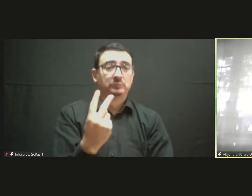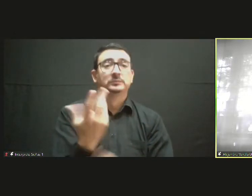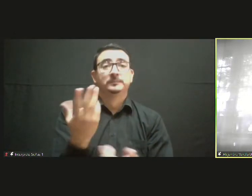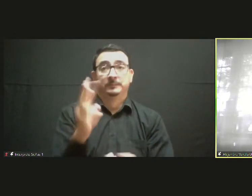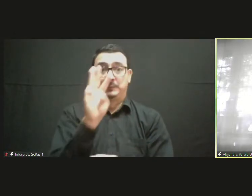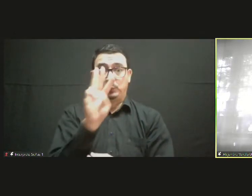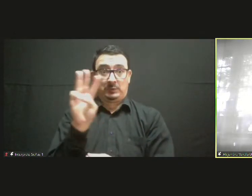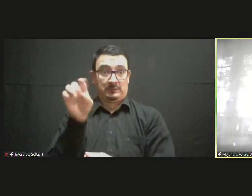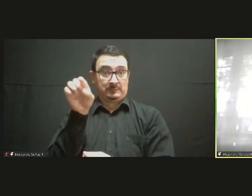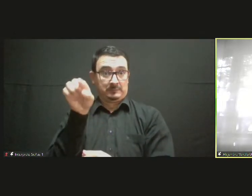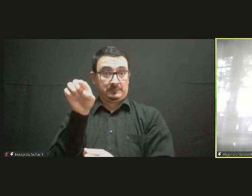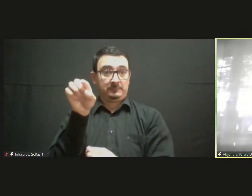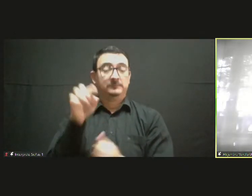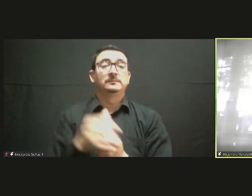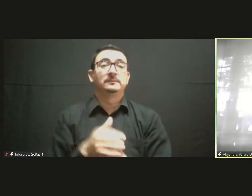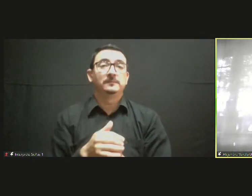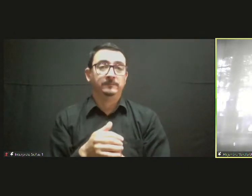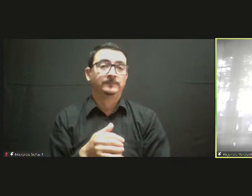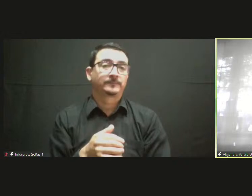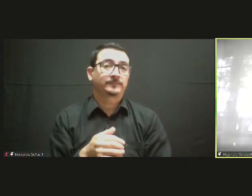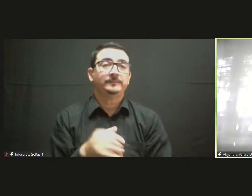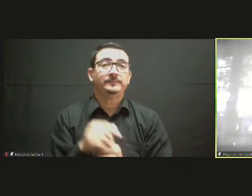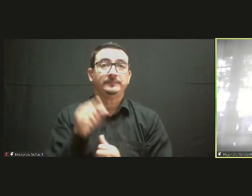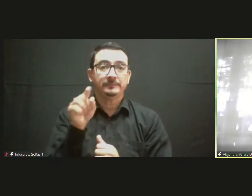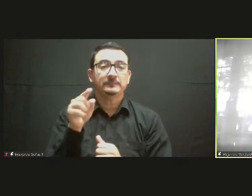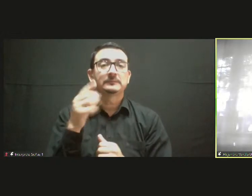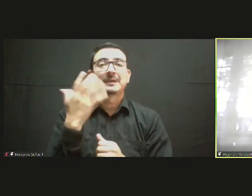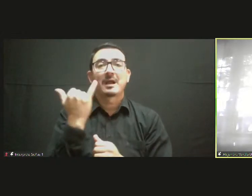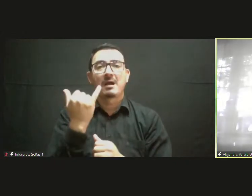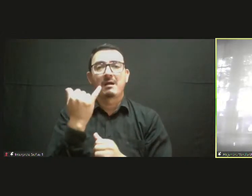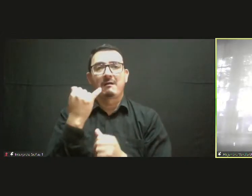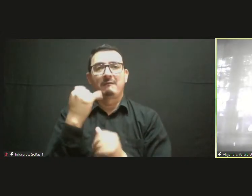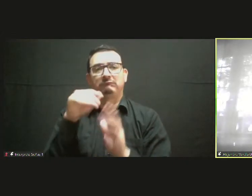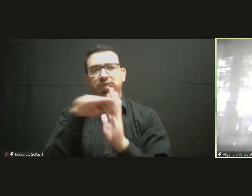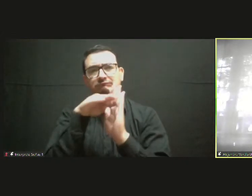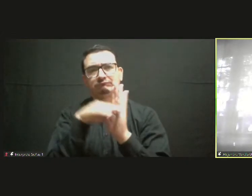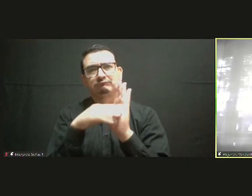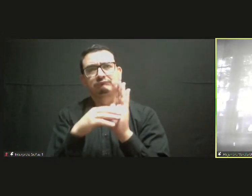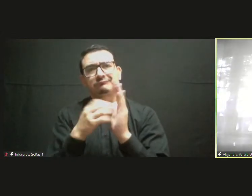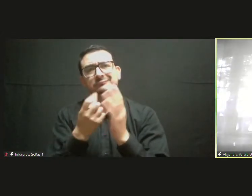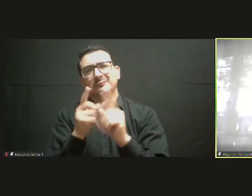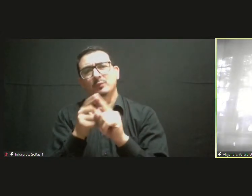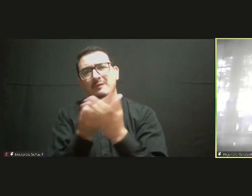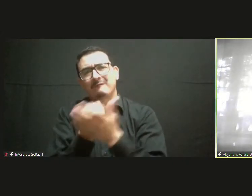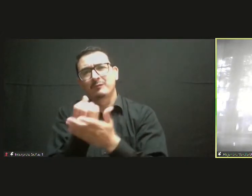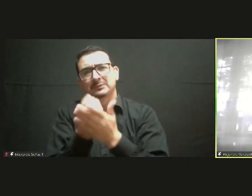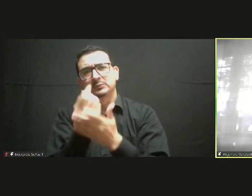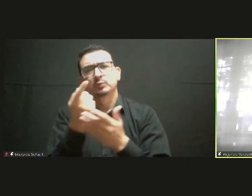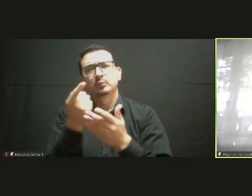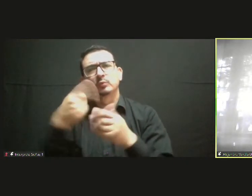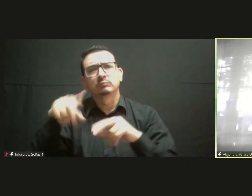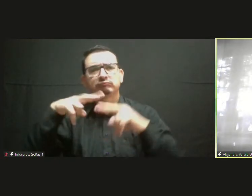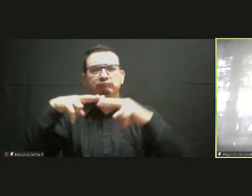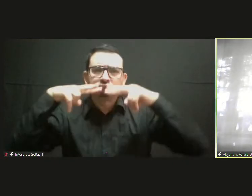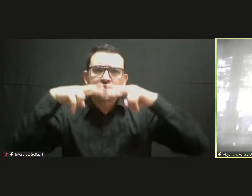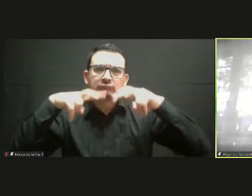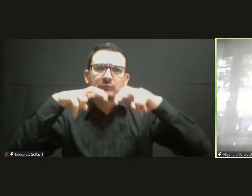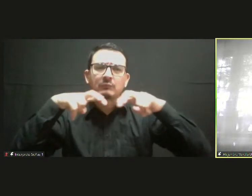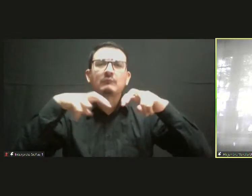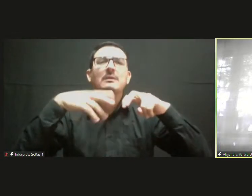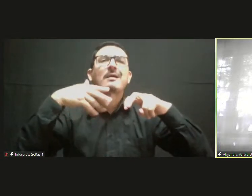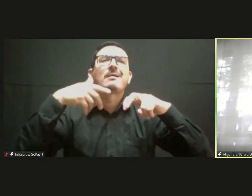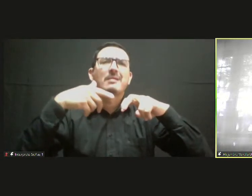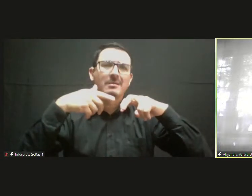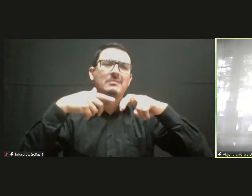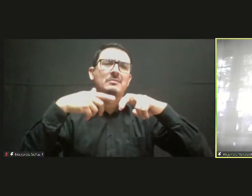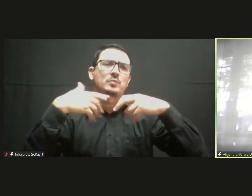how tourism contributes to SDG 5 and provides recommendation to stakeholders with the tools they need